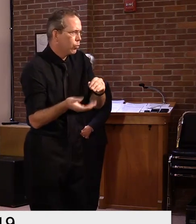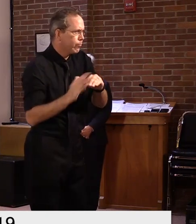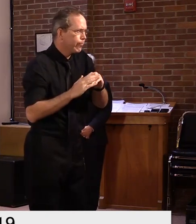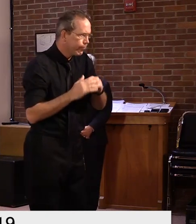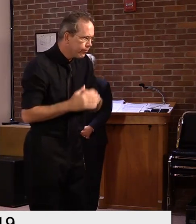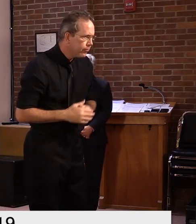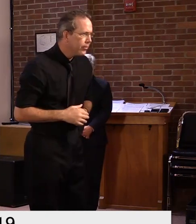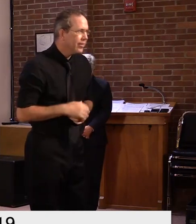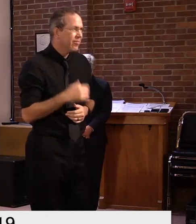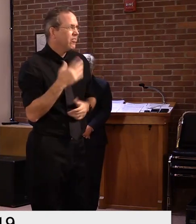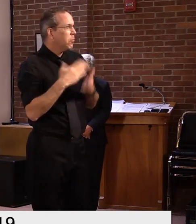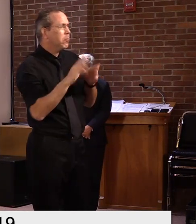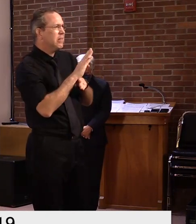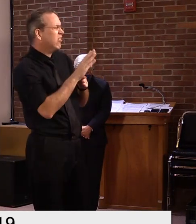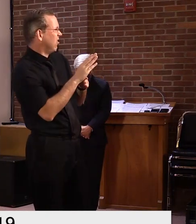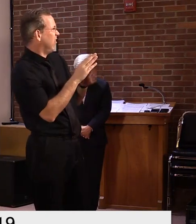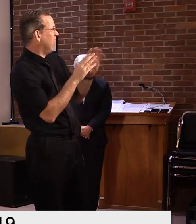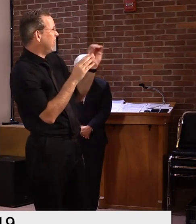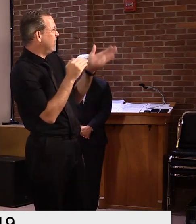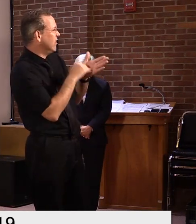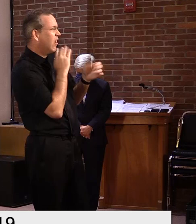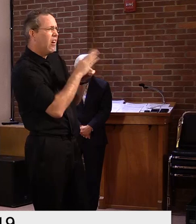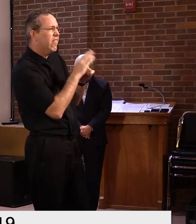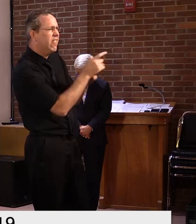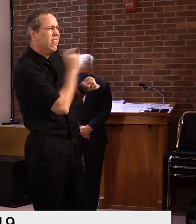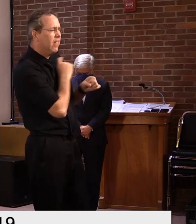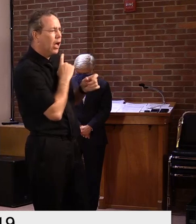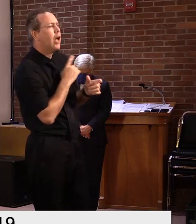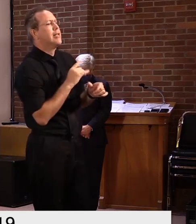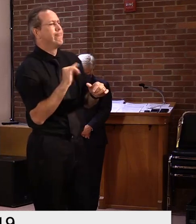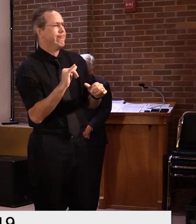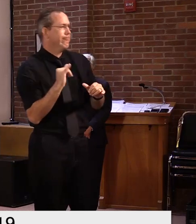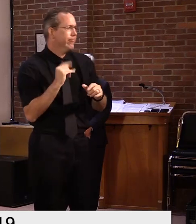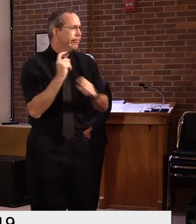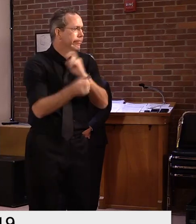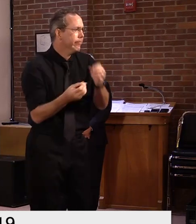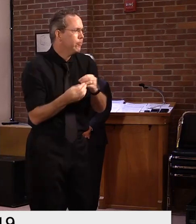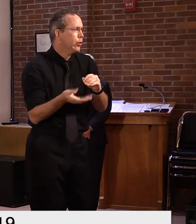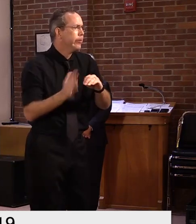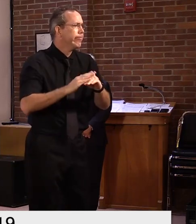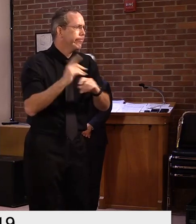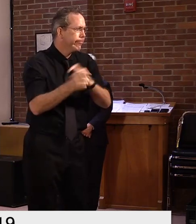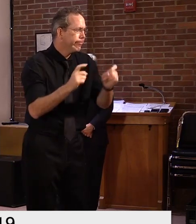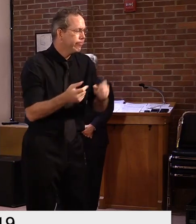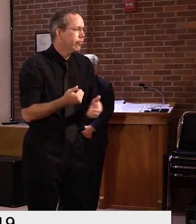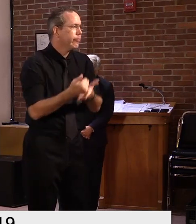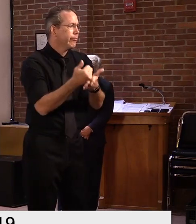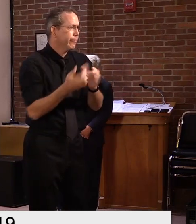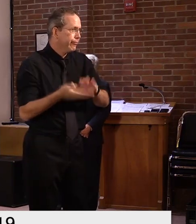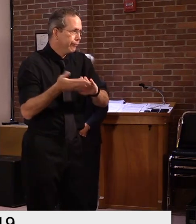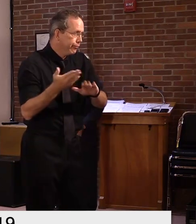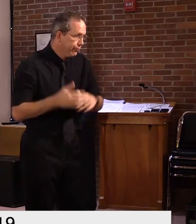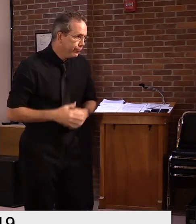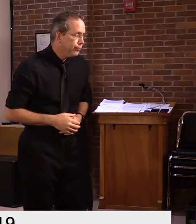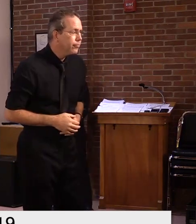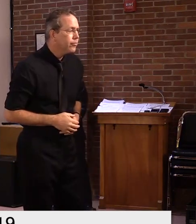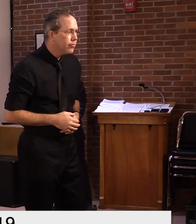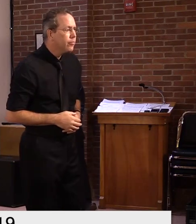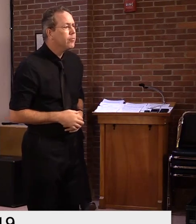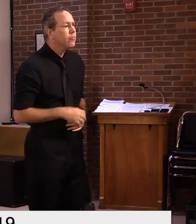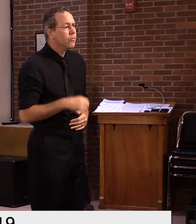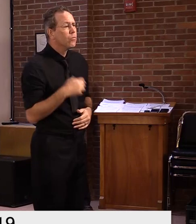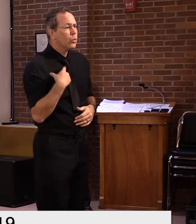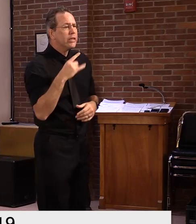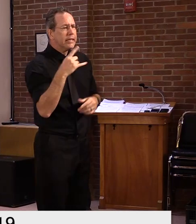the communities all across the state. We were able to expand the program without making changes to legislation, but we've heard